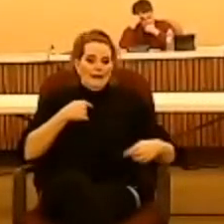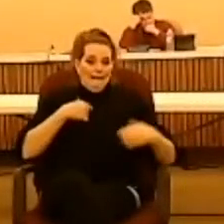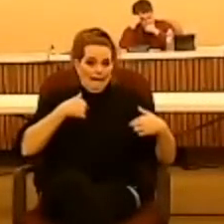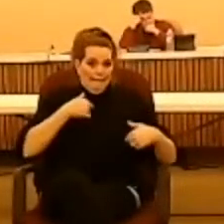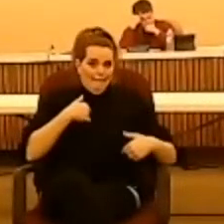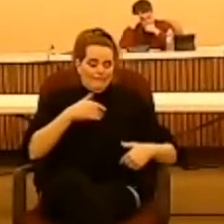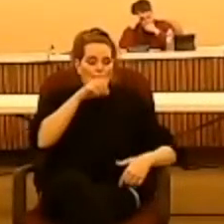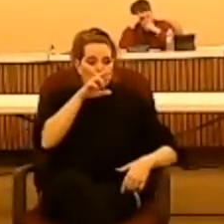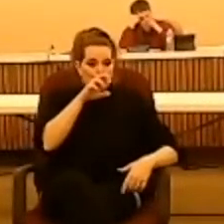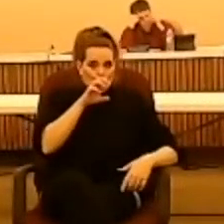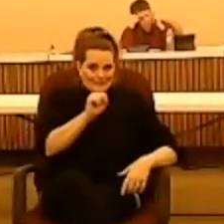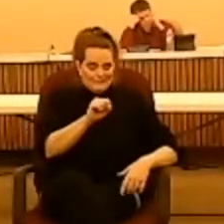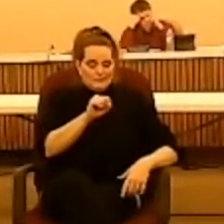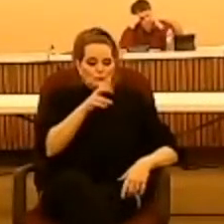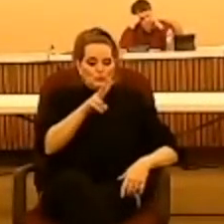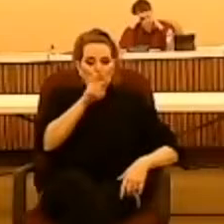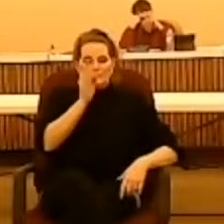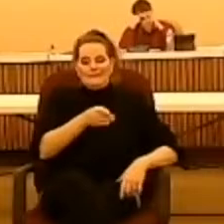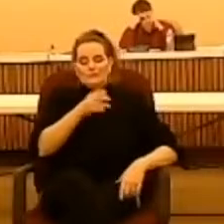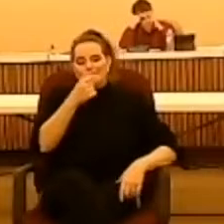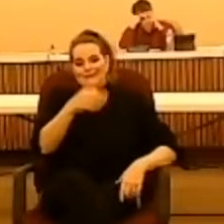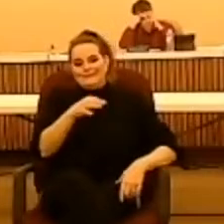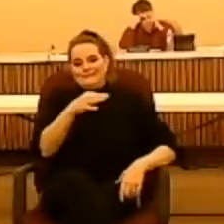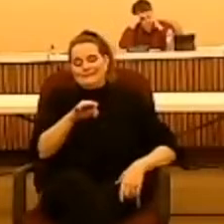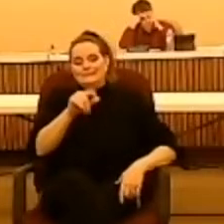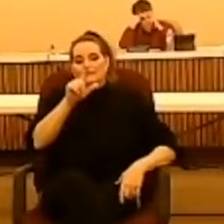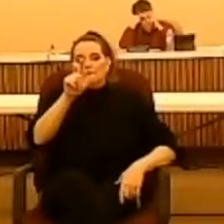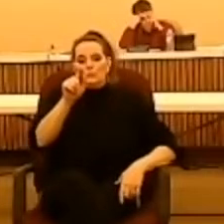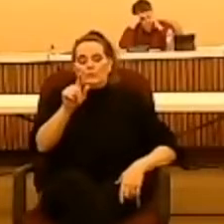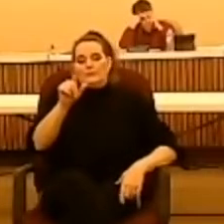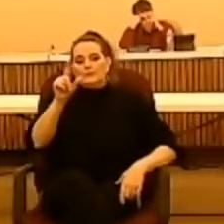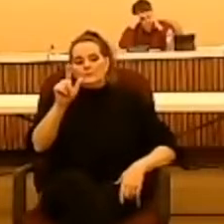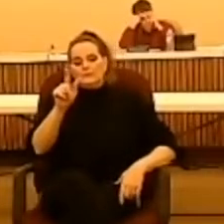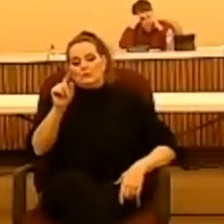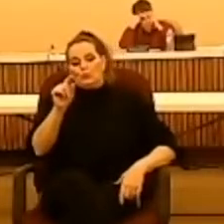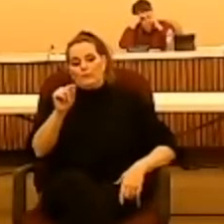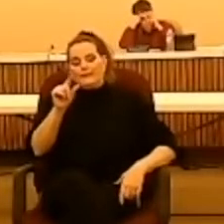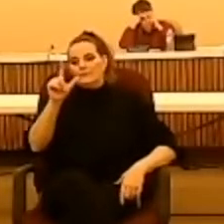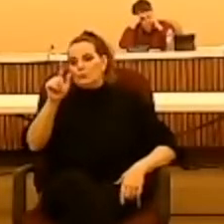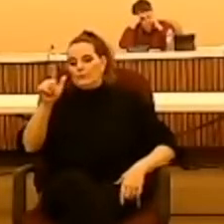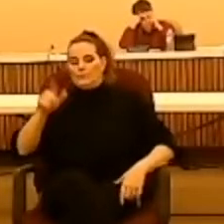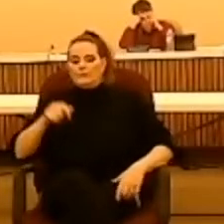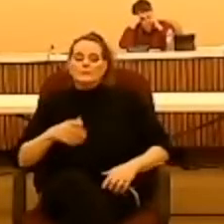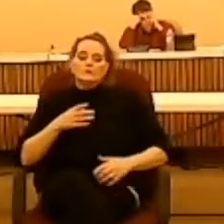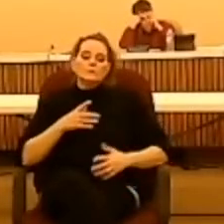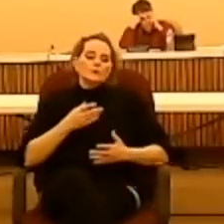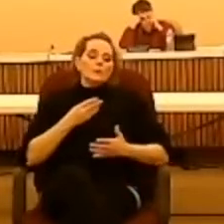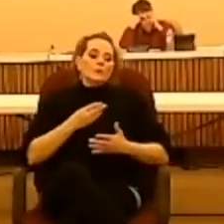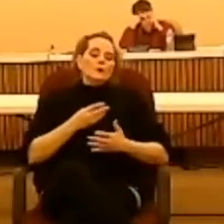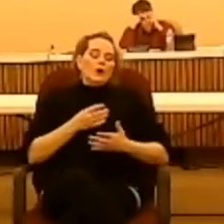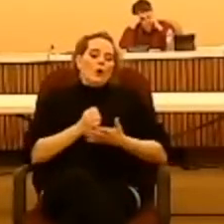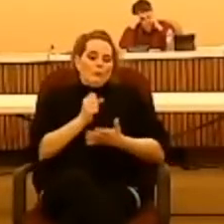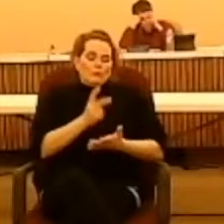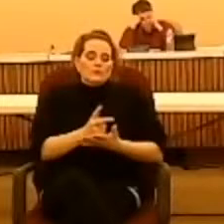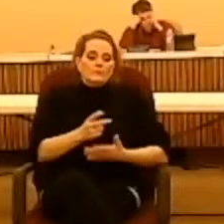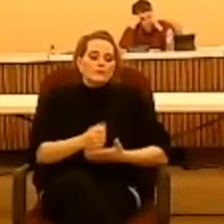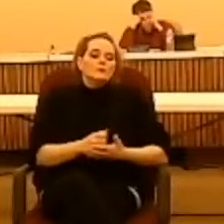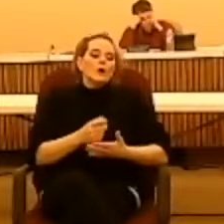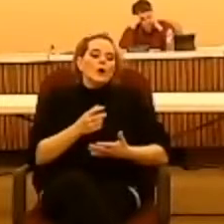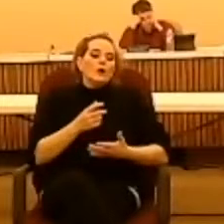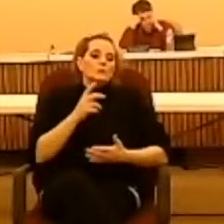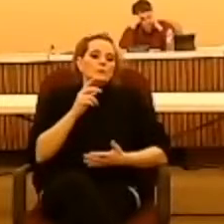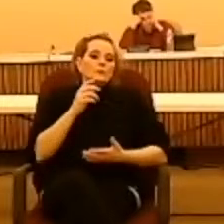have Resolution 2-19, 2021, to authorize the purchase of a truck lift for the general service